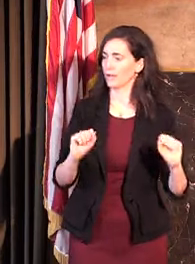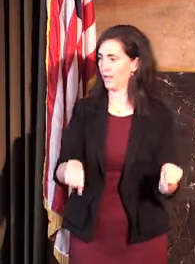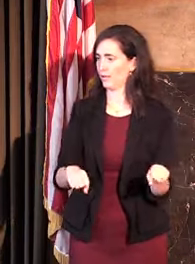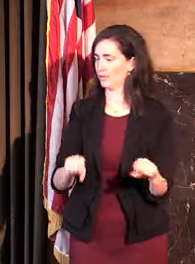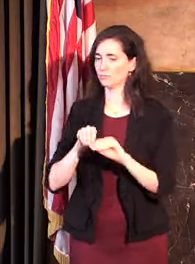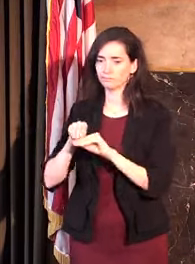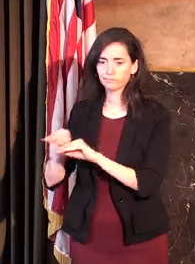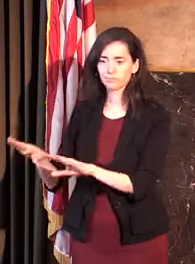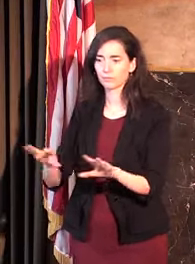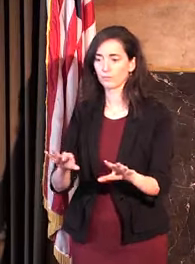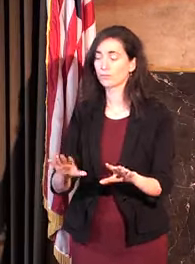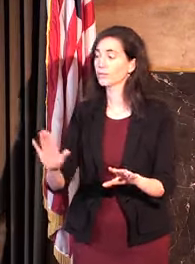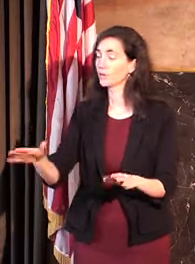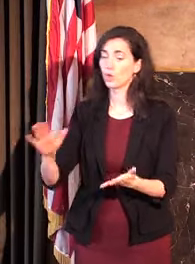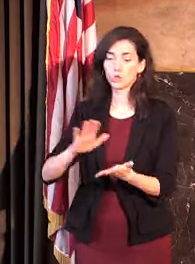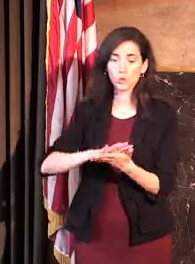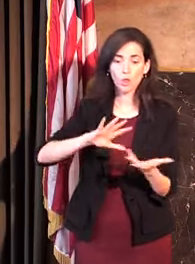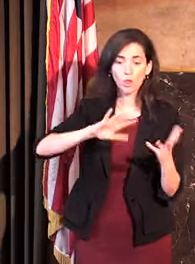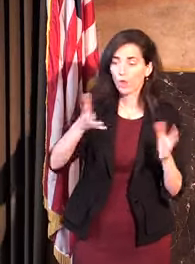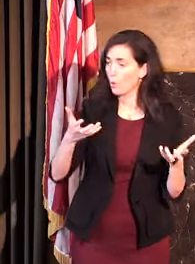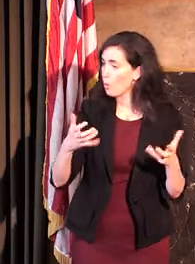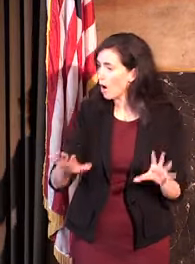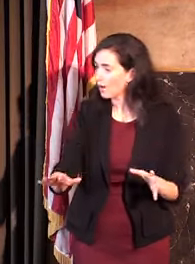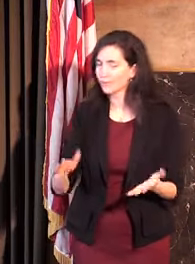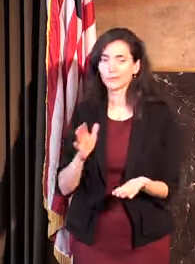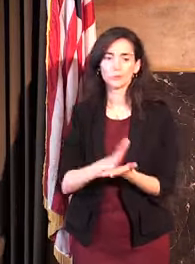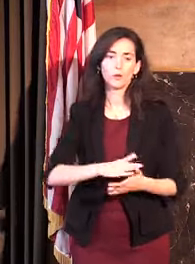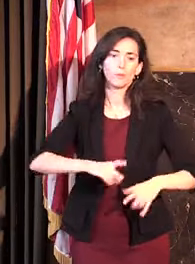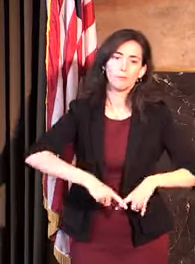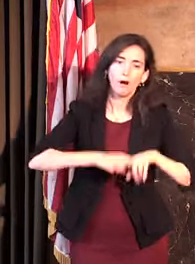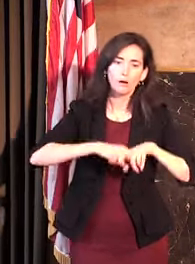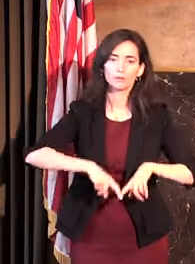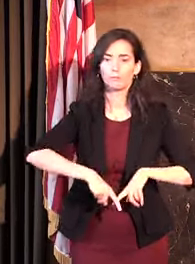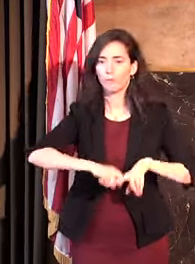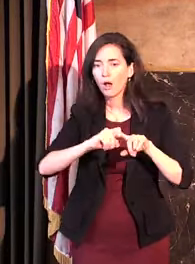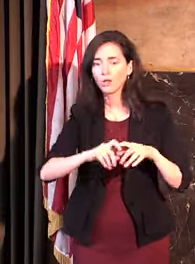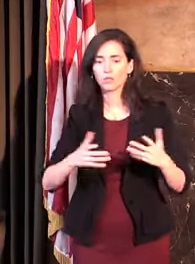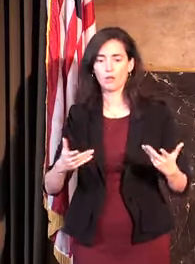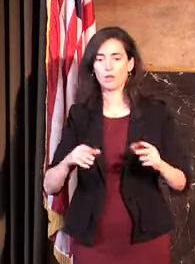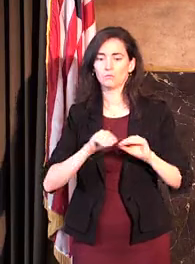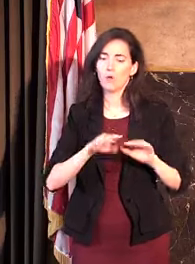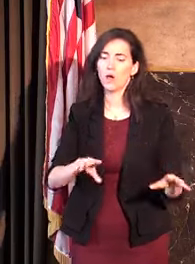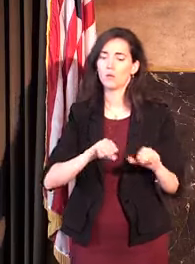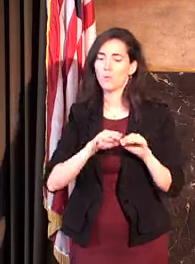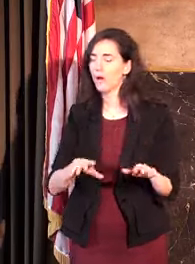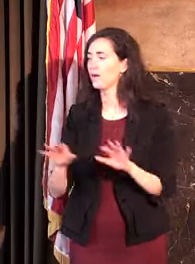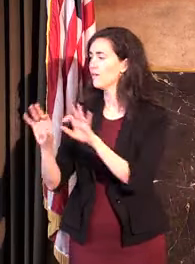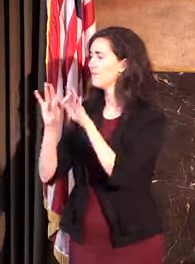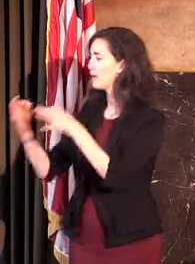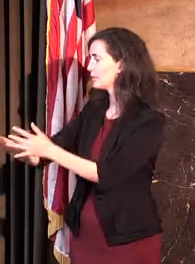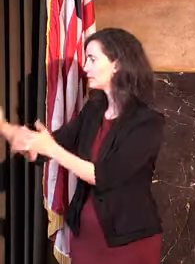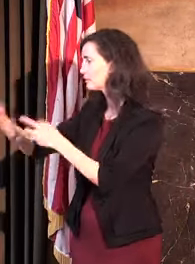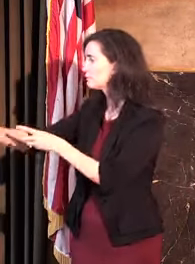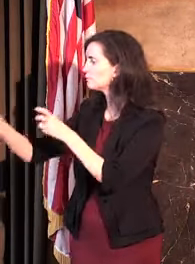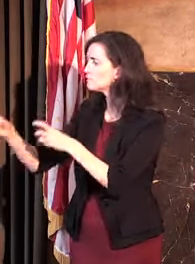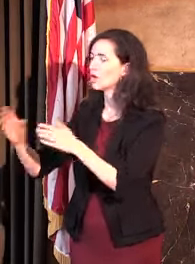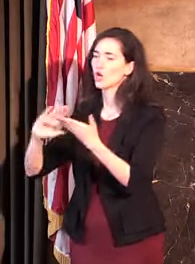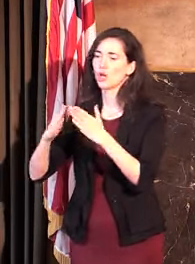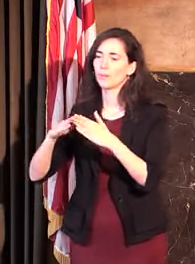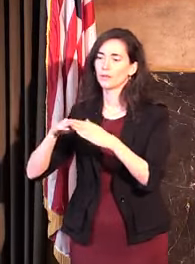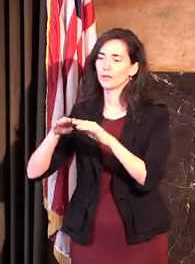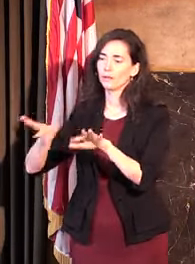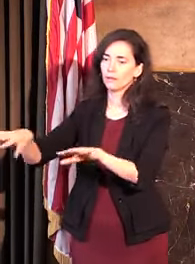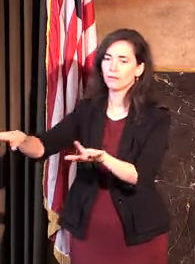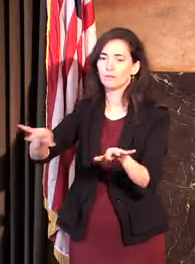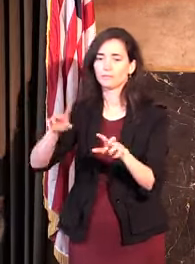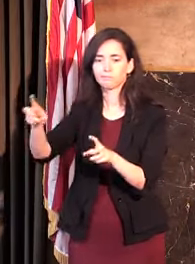disruptions in school because of outbreaks and the illnesses that occur in families and in communities and so forth,